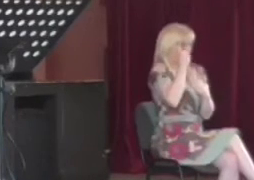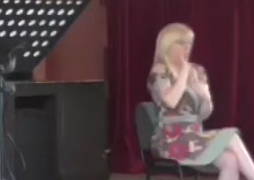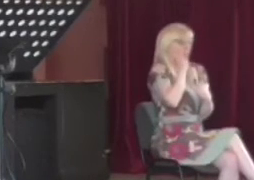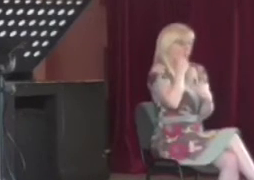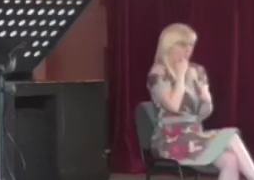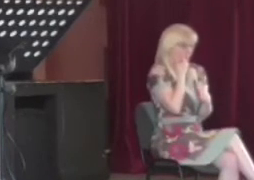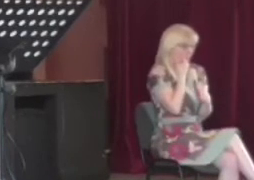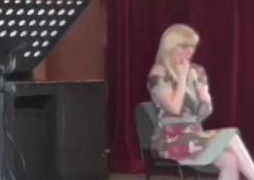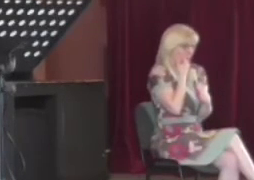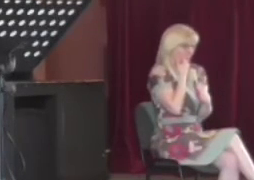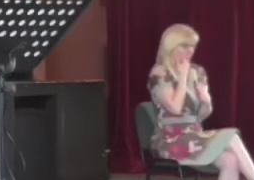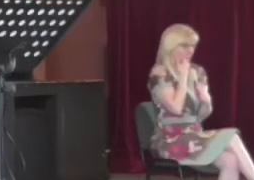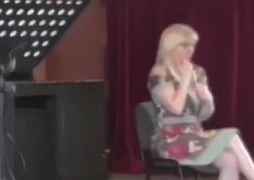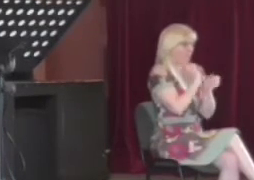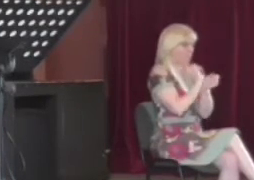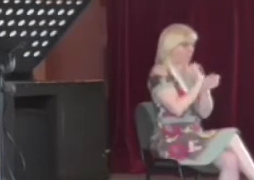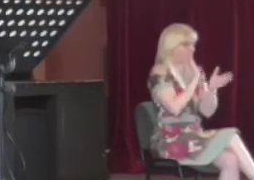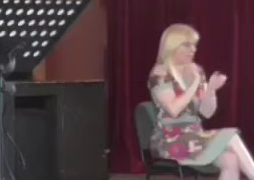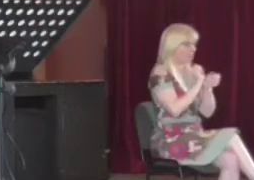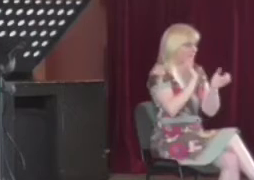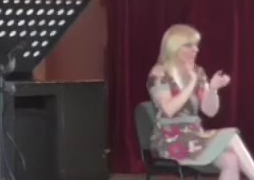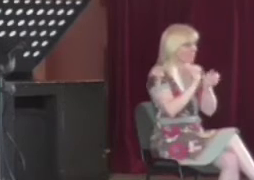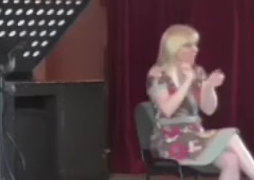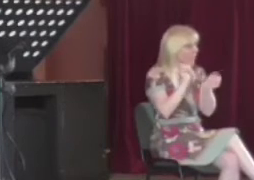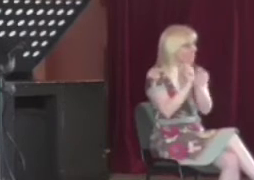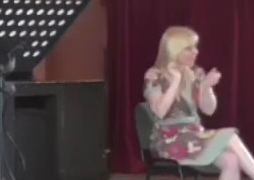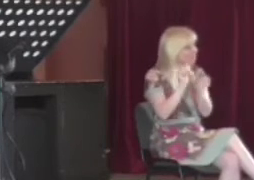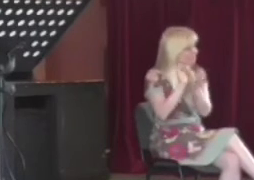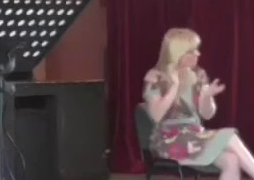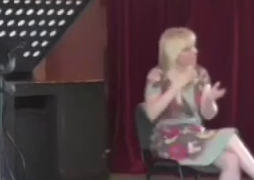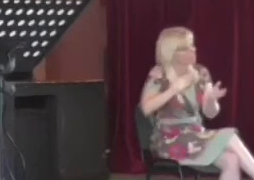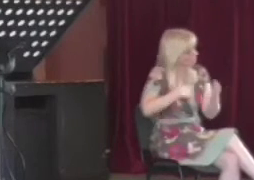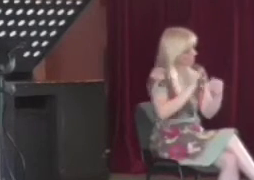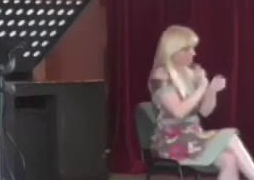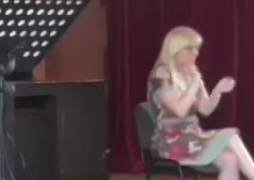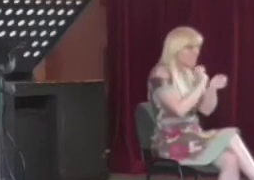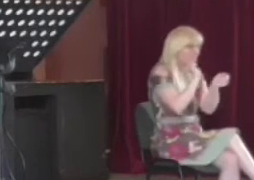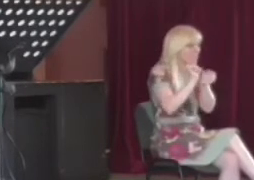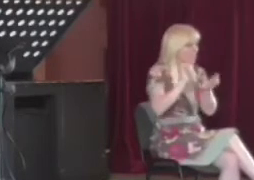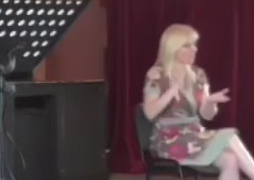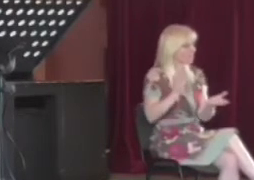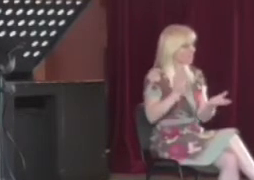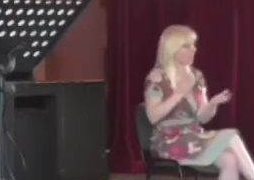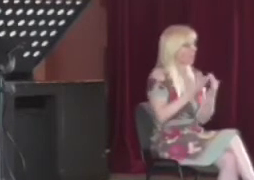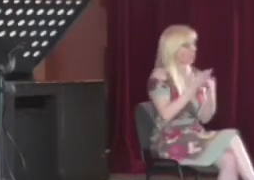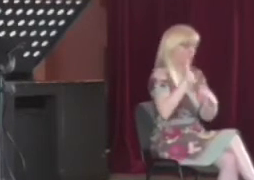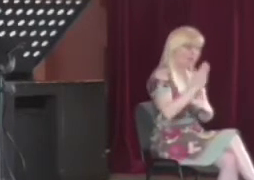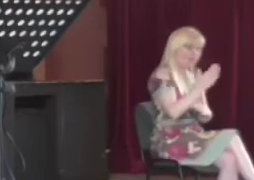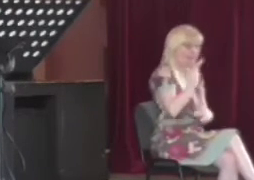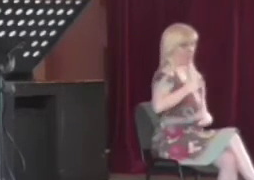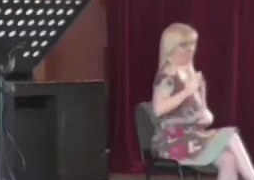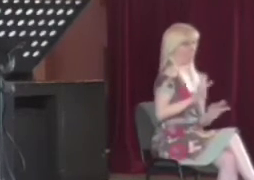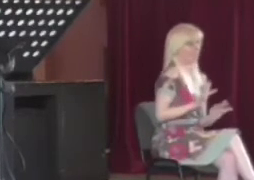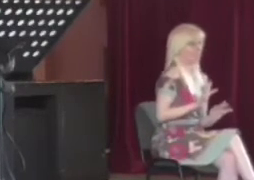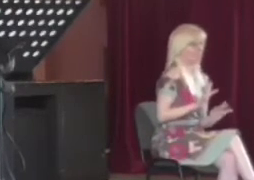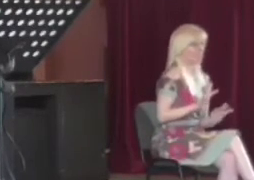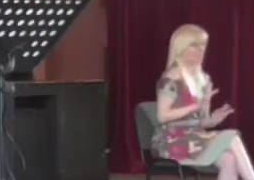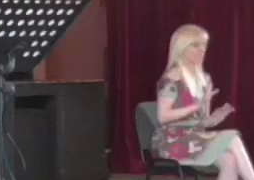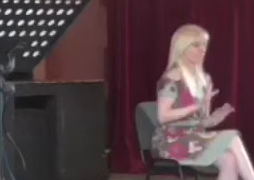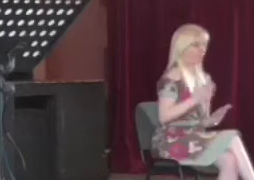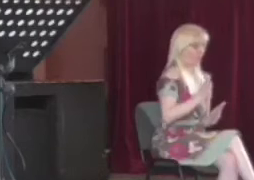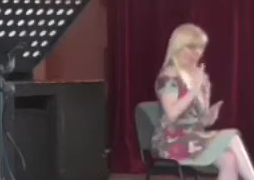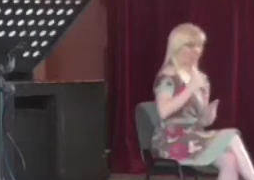yes, to know the power of his resurrection and participation in his suffering, becoming like him in his